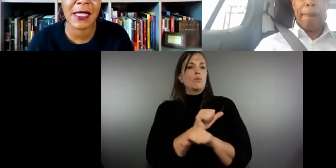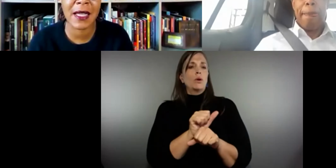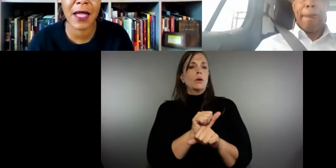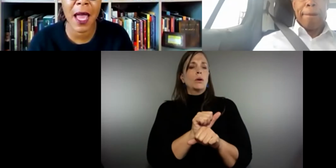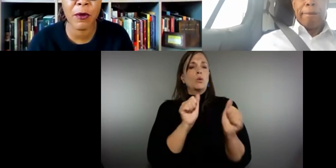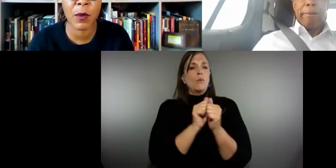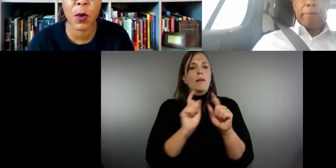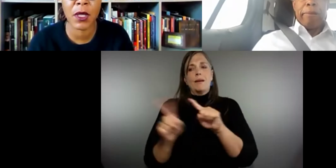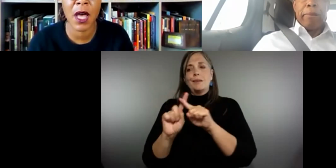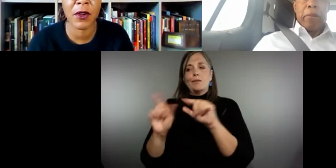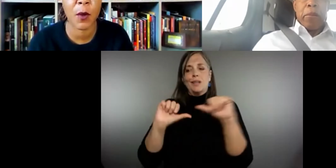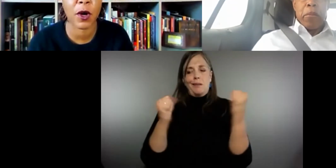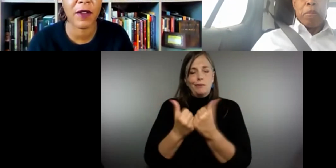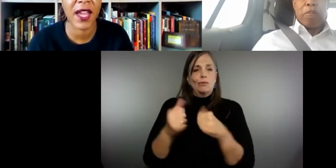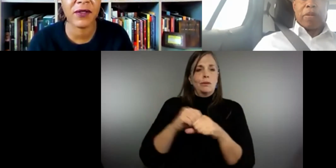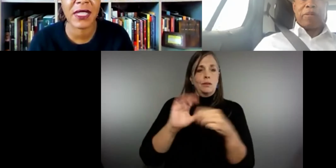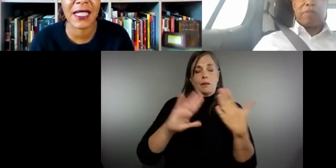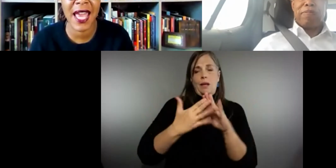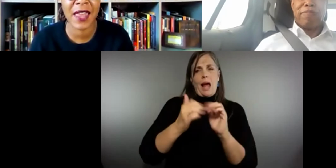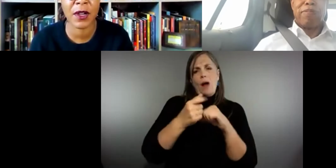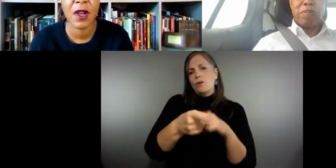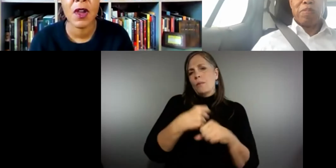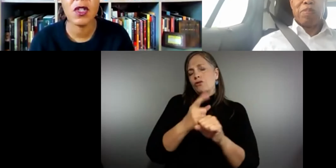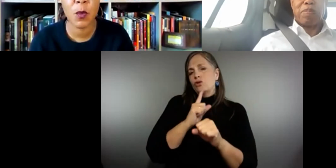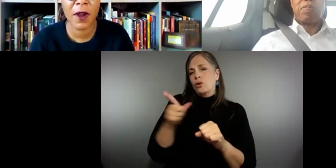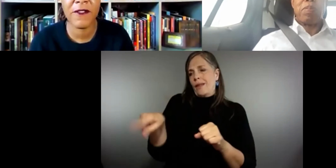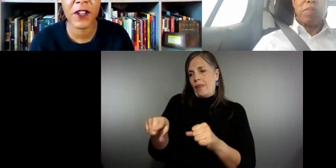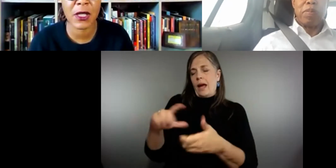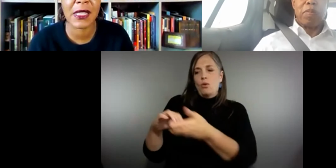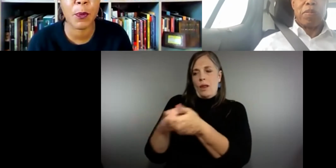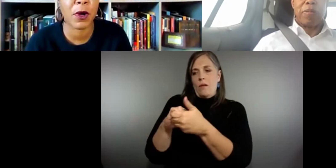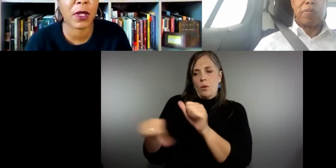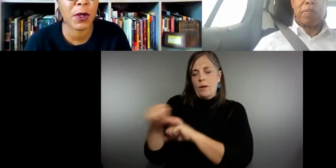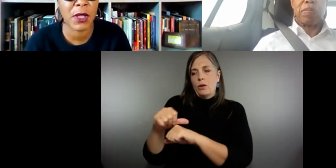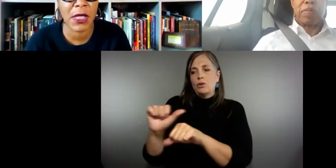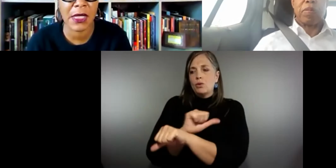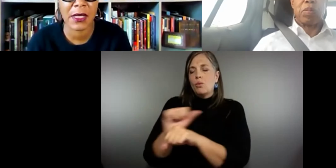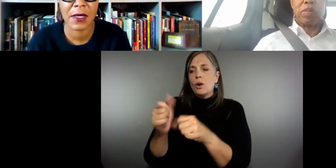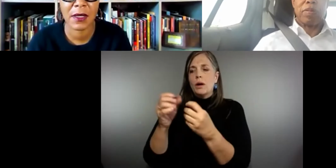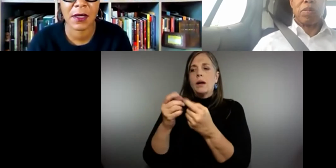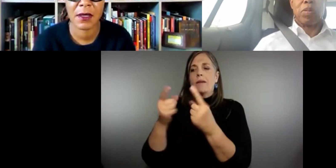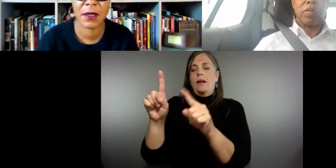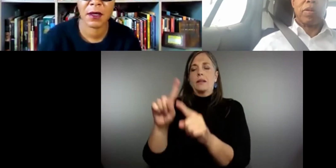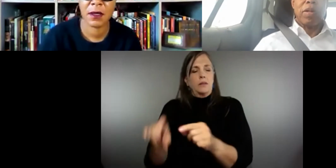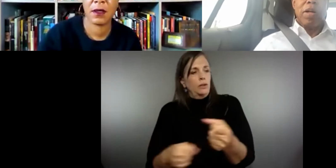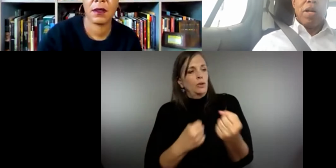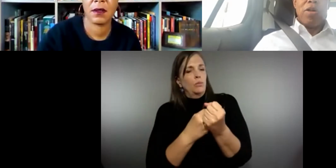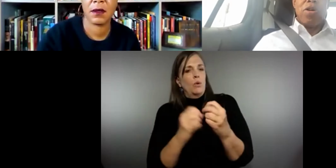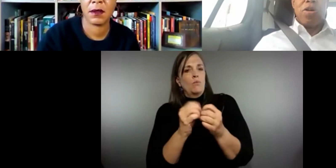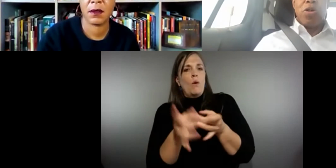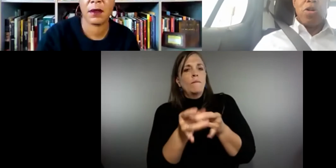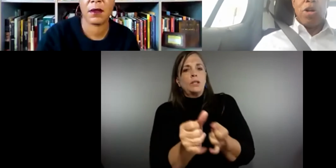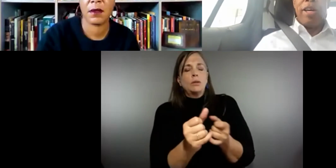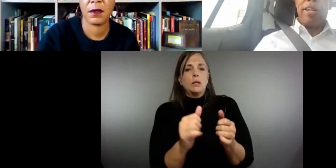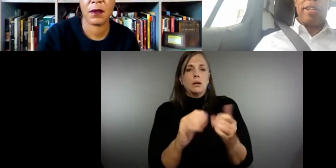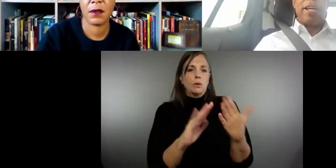agencies collaborate with one another and work effectively together to more efficiently support communities and